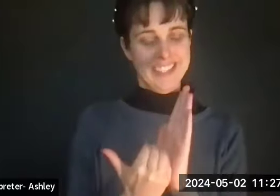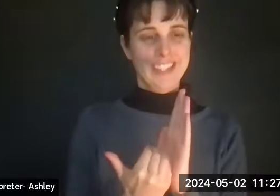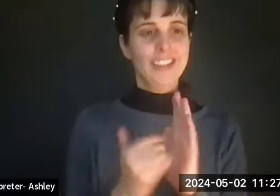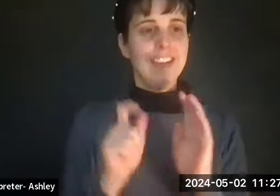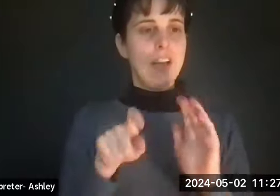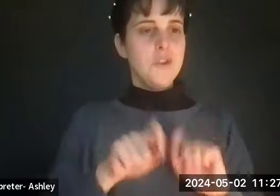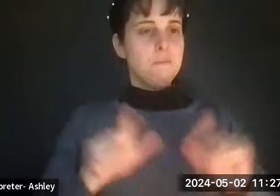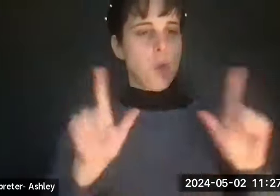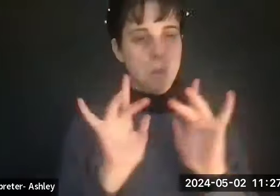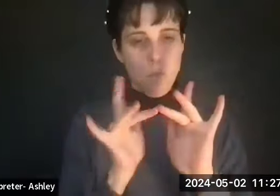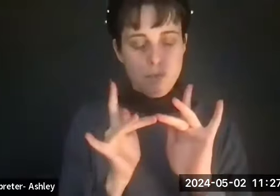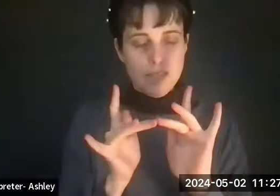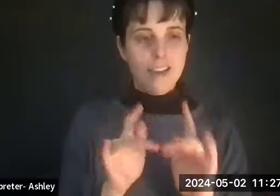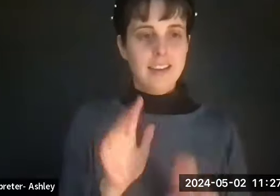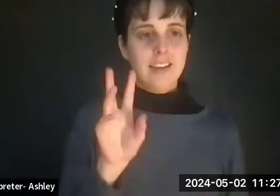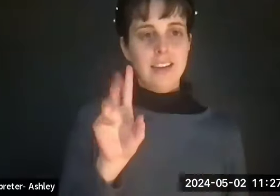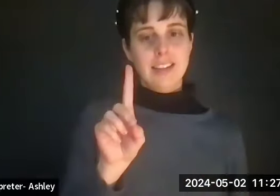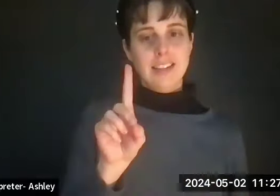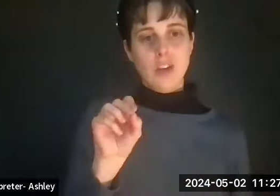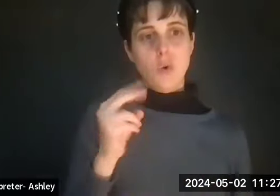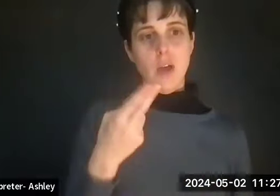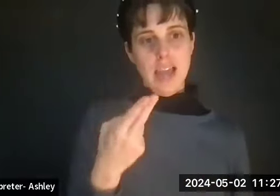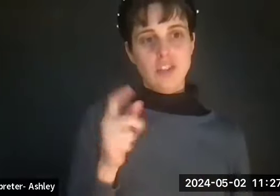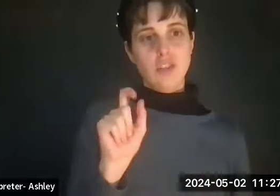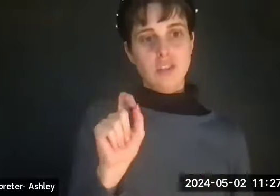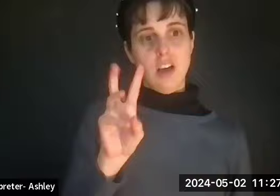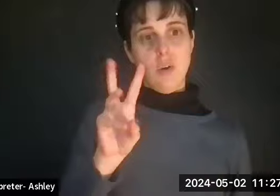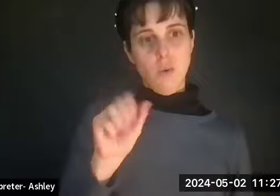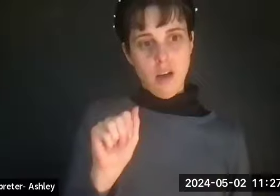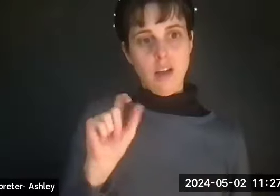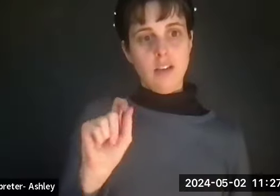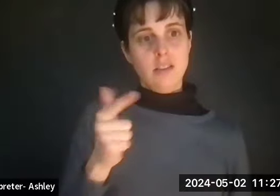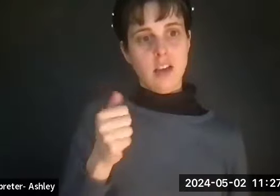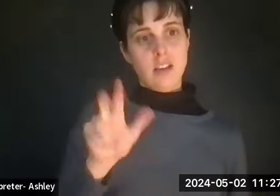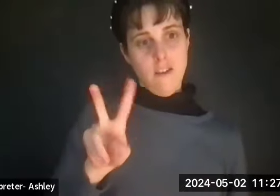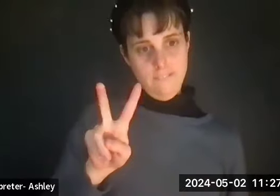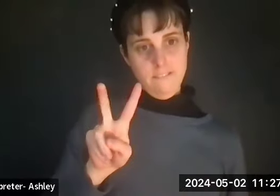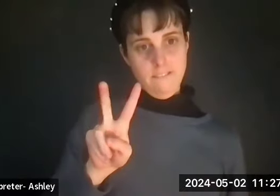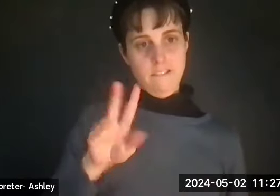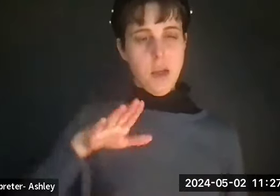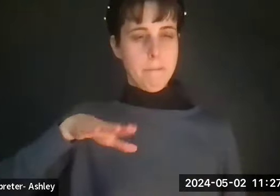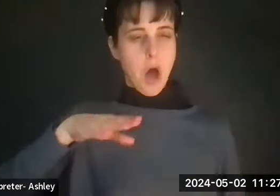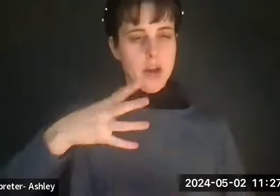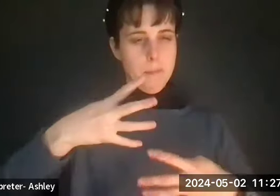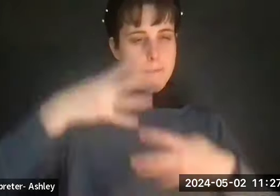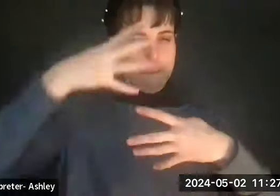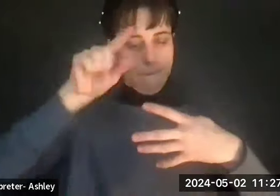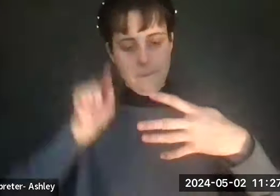doh.wa.gov, scroll to the bottom of the page, and click on Sign Up for Updates from DOH.